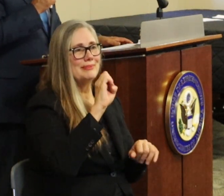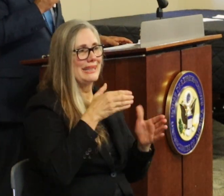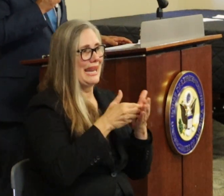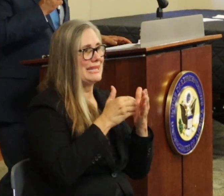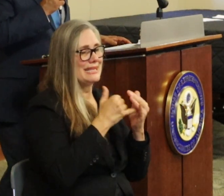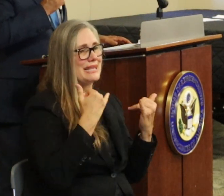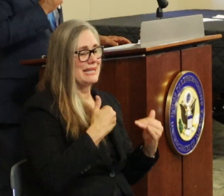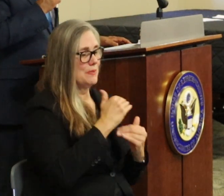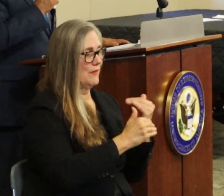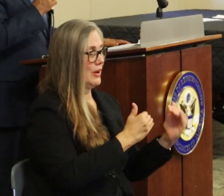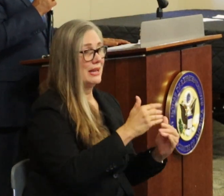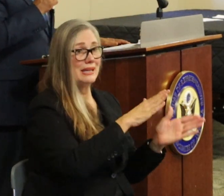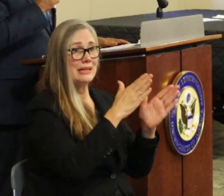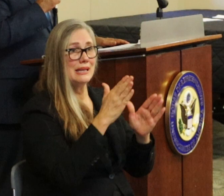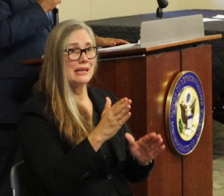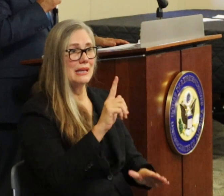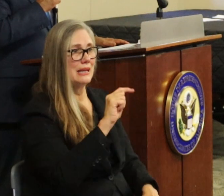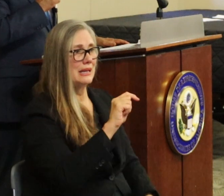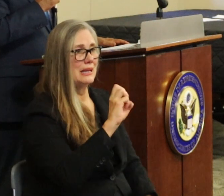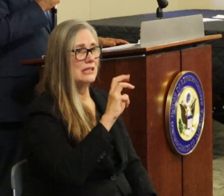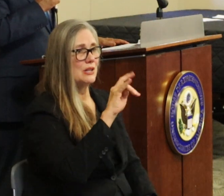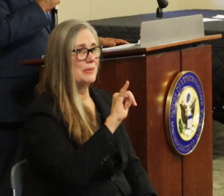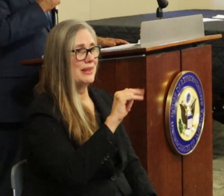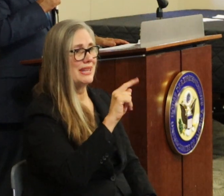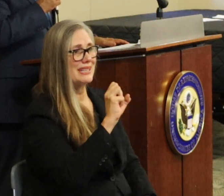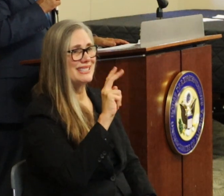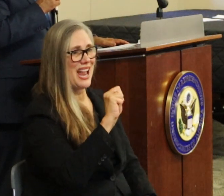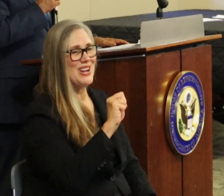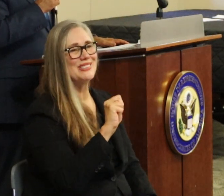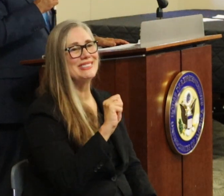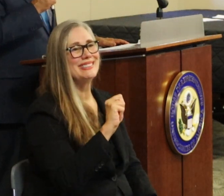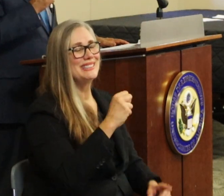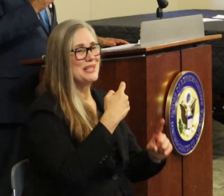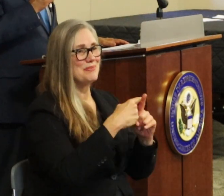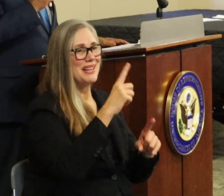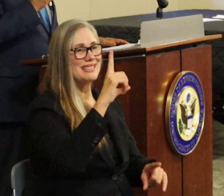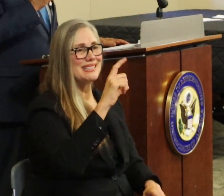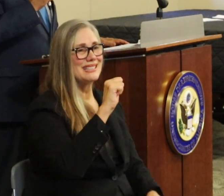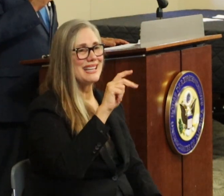Our next questions this evening will come from Timothy Town and Daniel Simon.